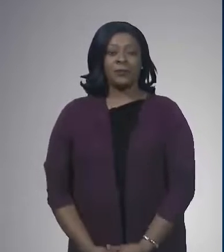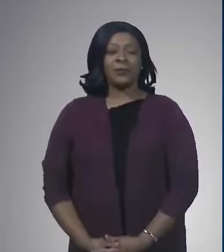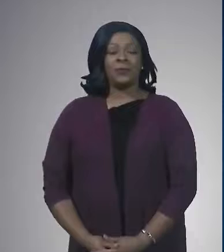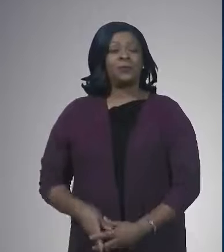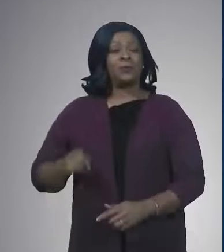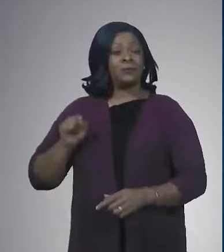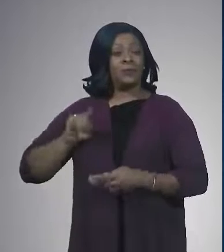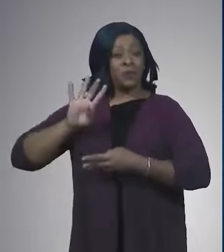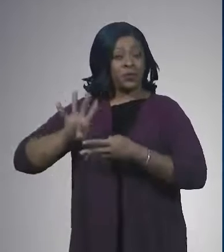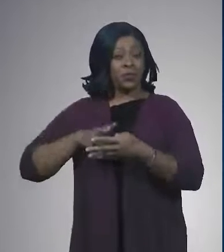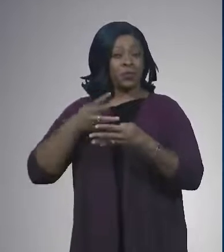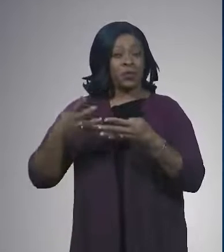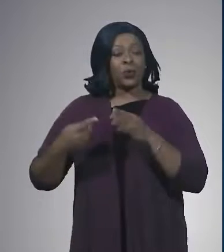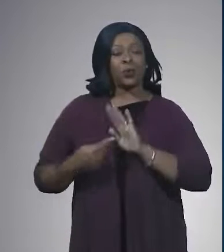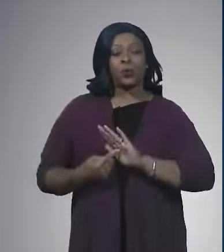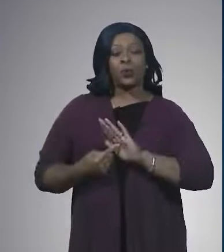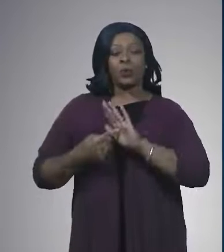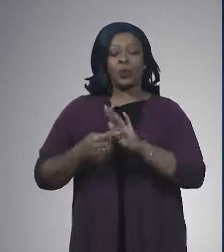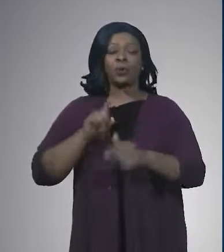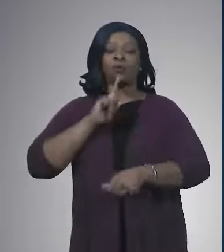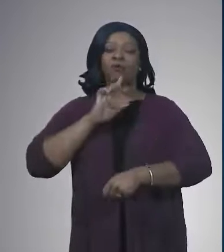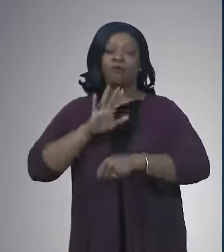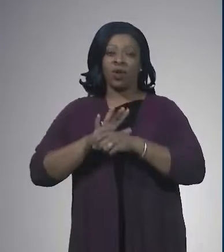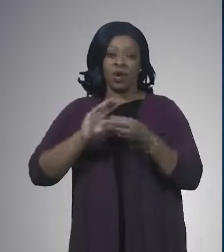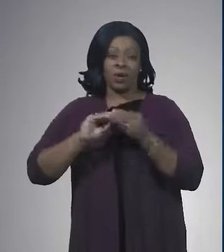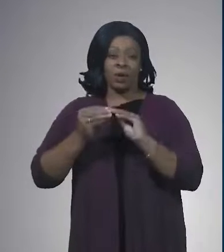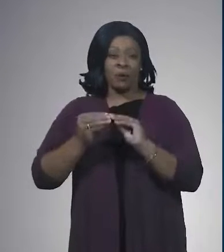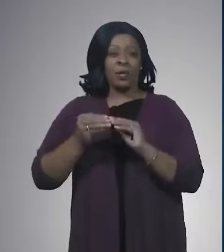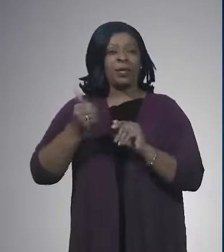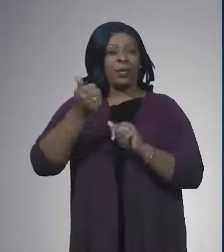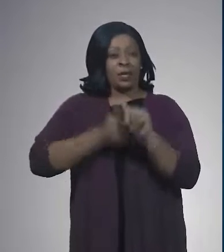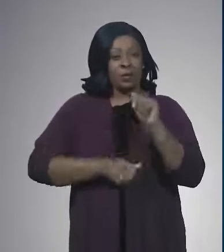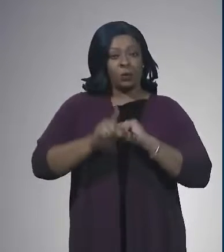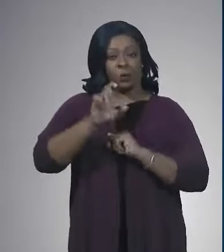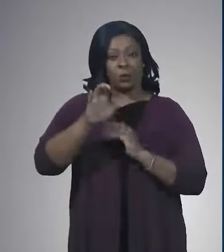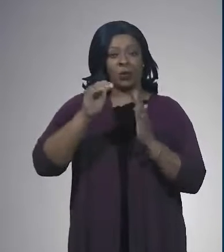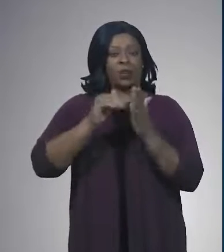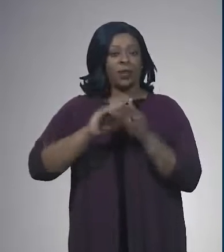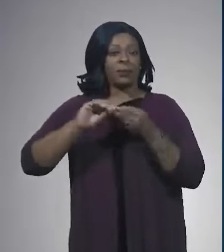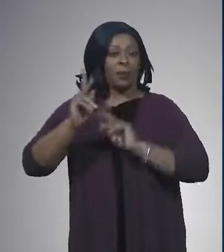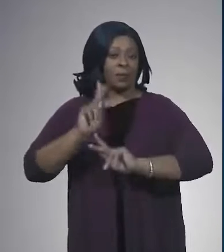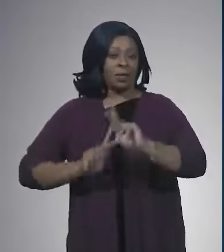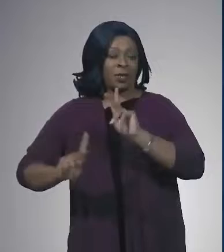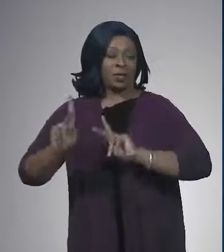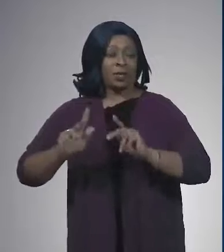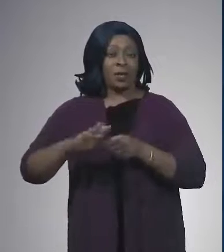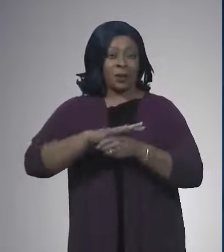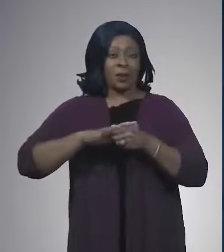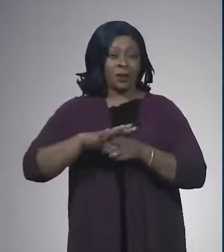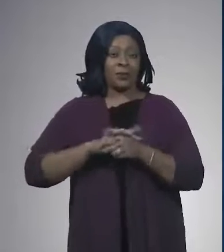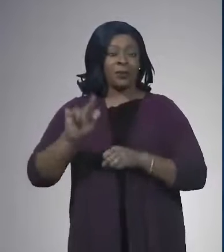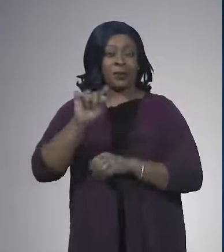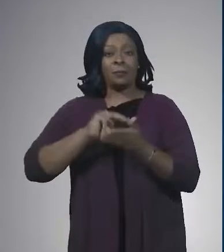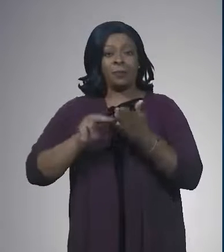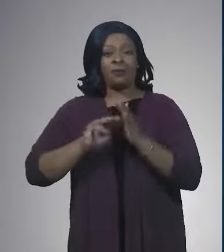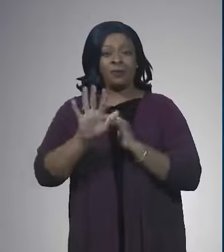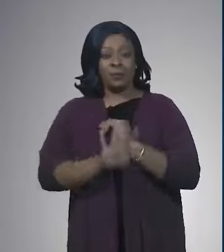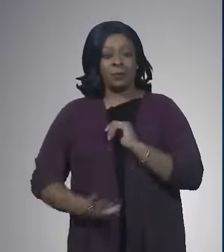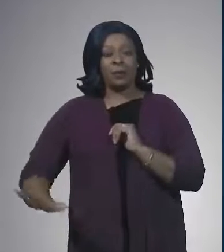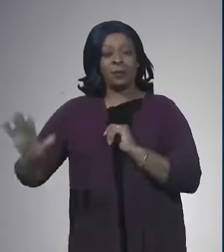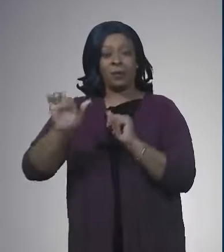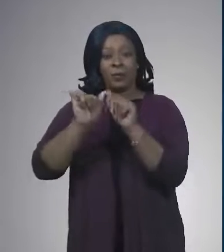chart shows the confirmed cases per 100,000 population for the areas surrounding the Memphis metro